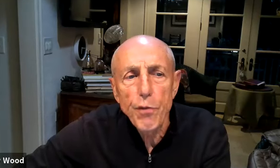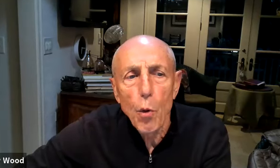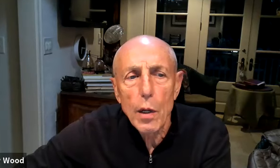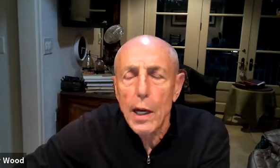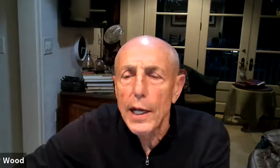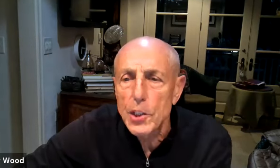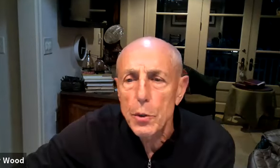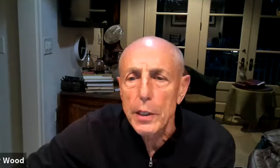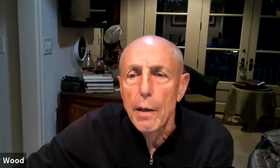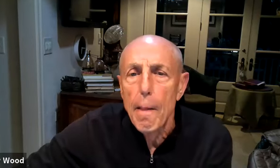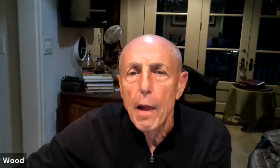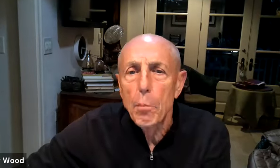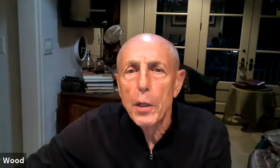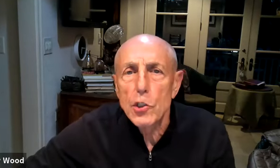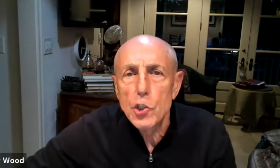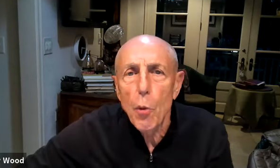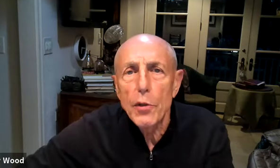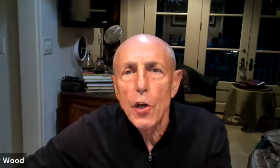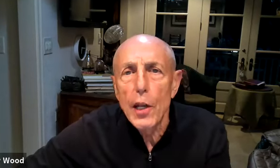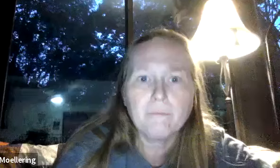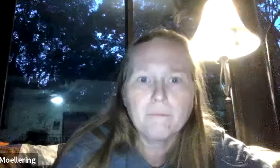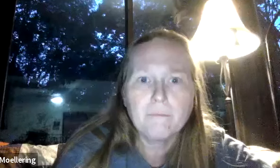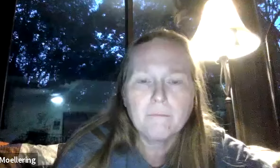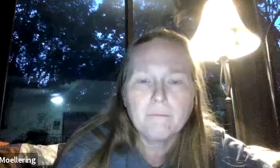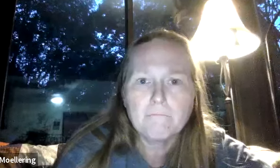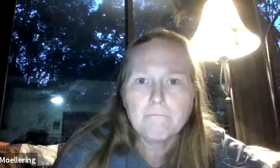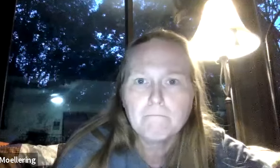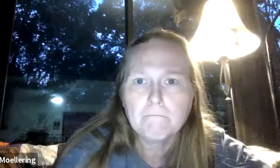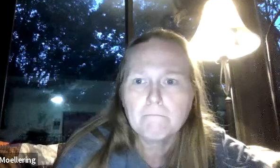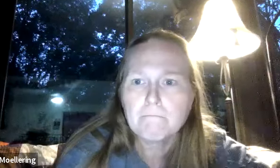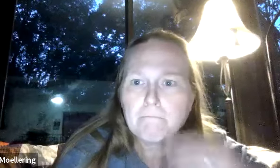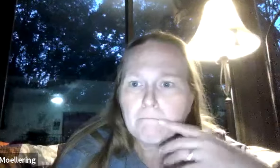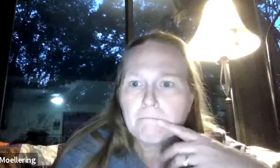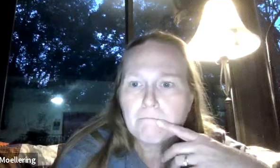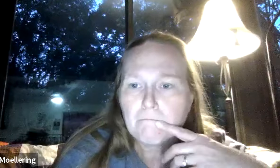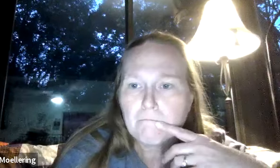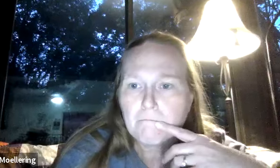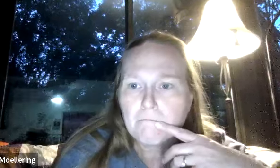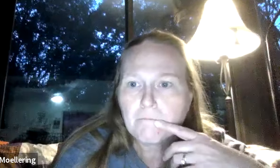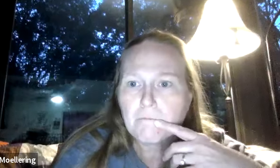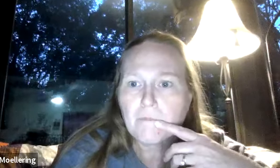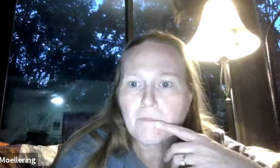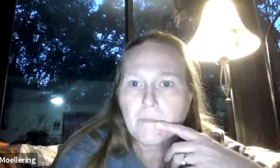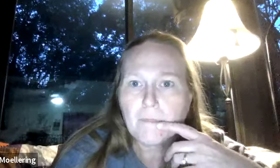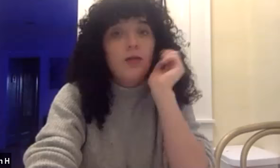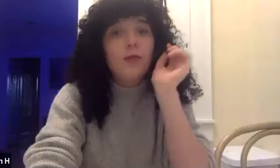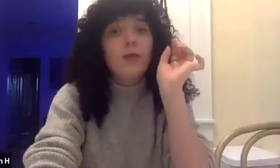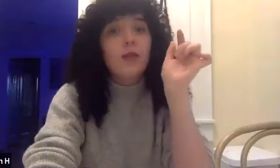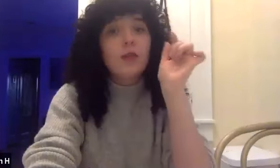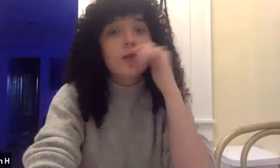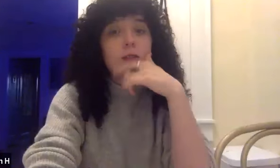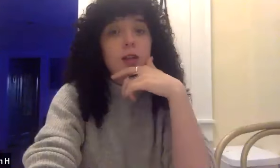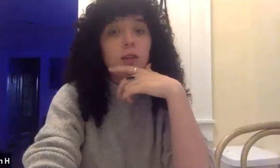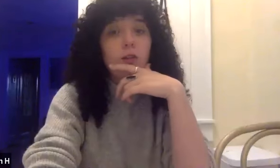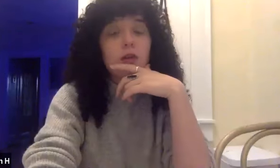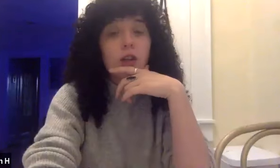4, Class 3. But there's no other link that I can find that goes to the entire series. If you